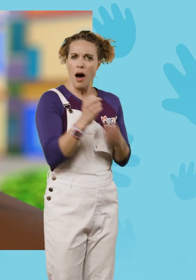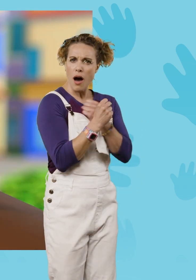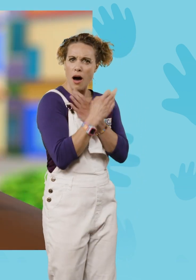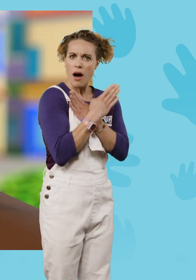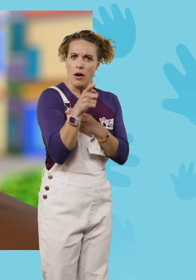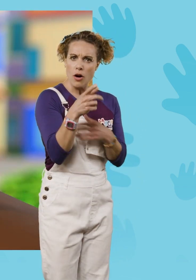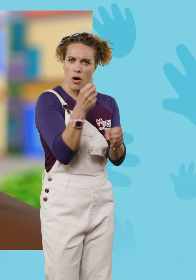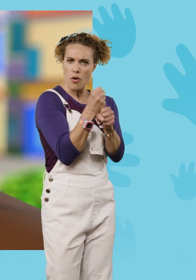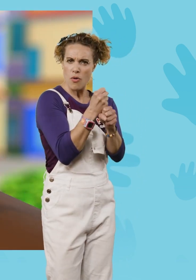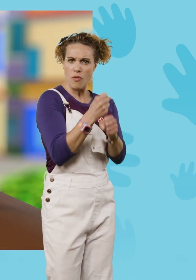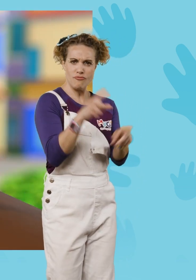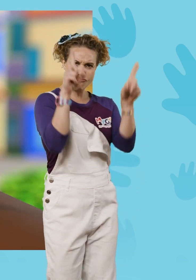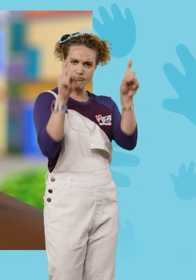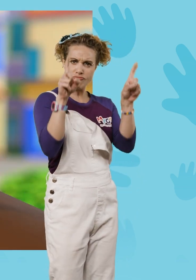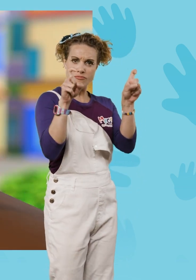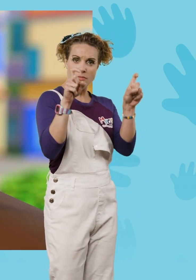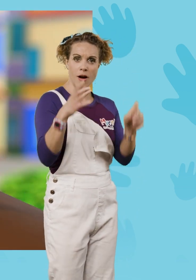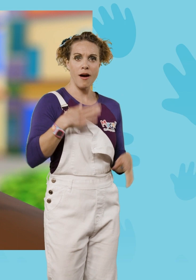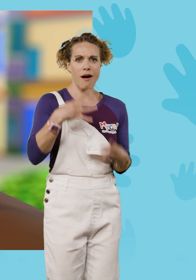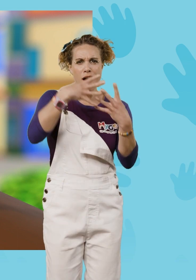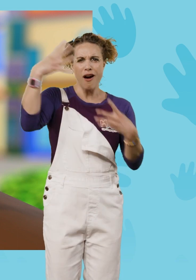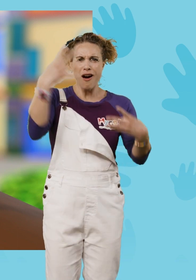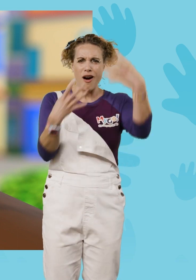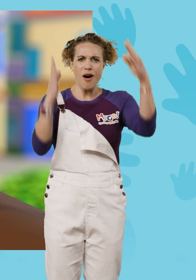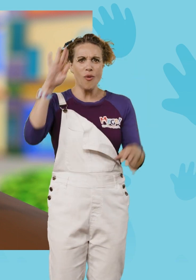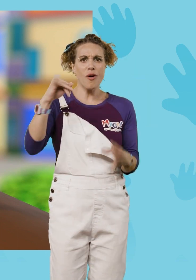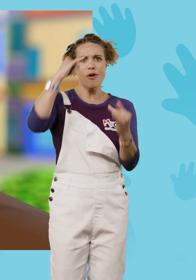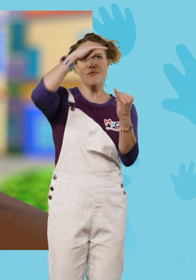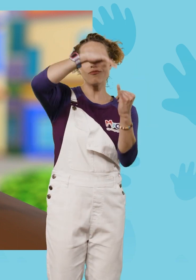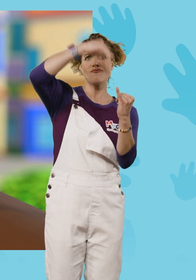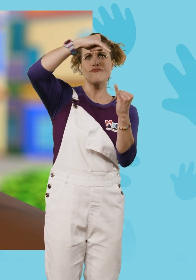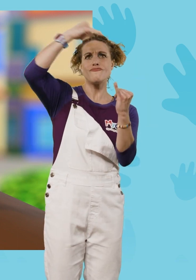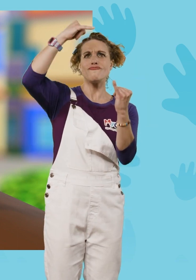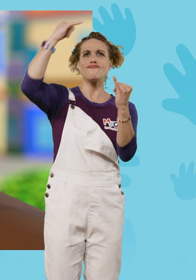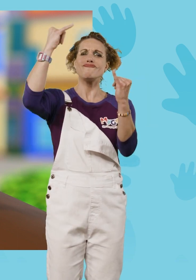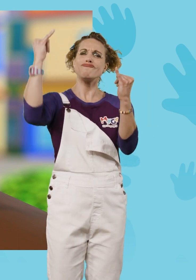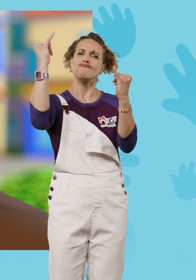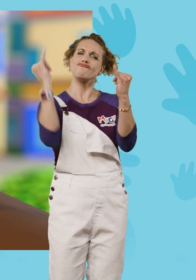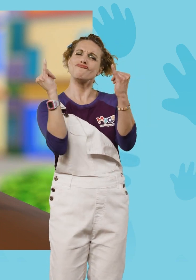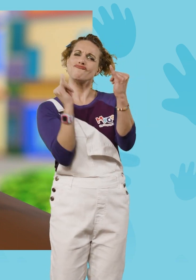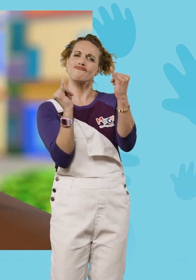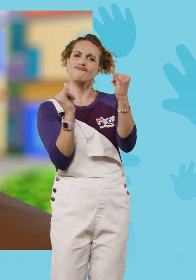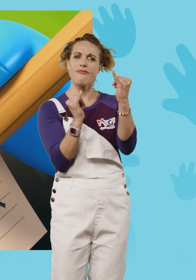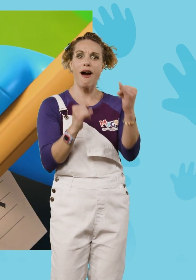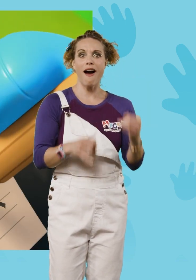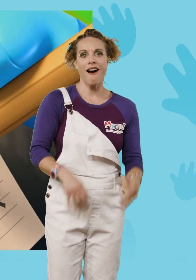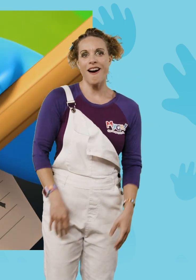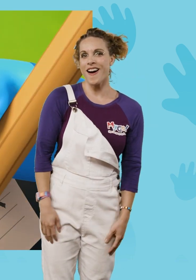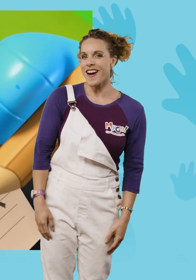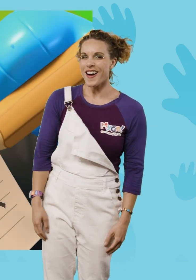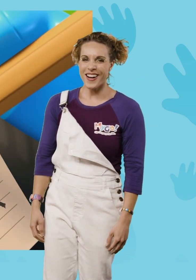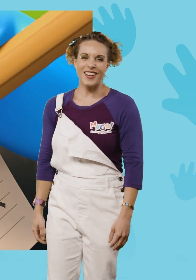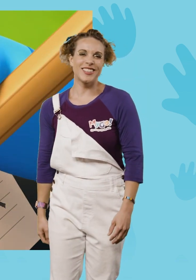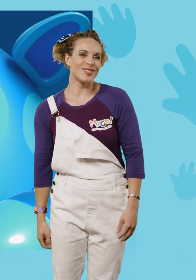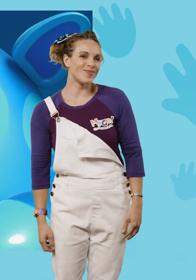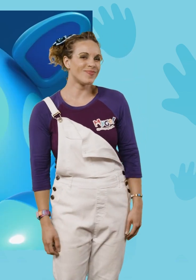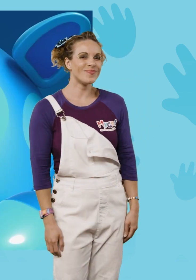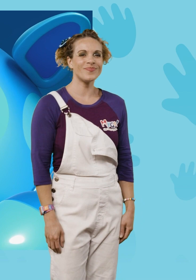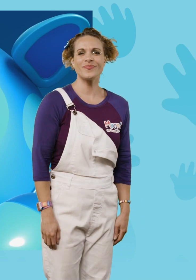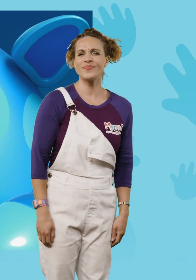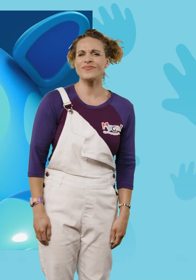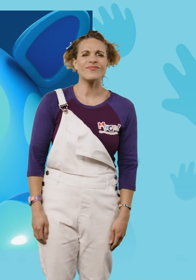Blippi, you can be my holder and tester. My web will be a circle-shaped design with some triangles in the middle.